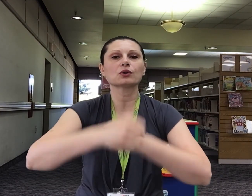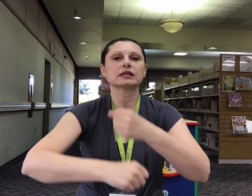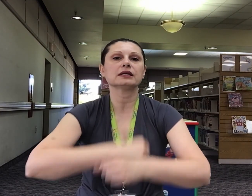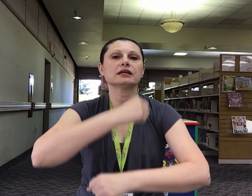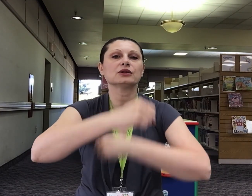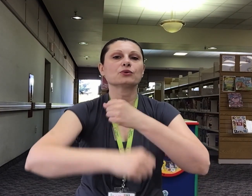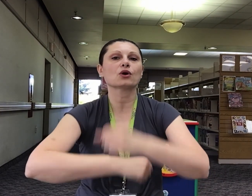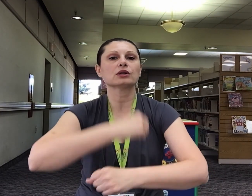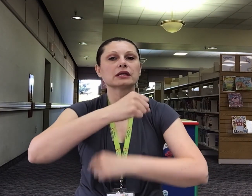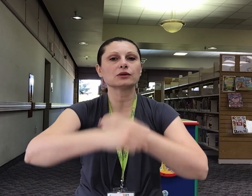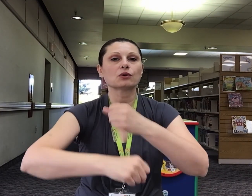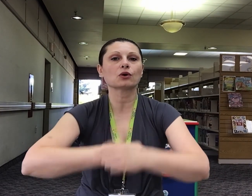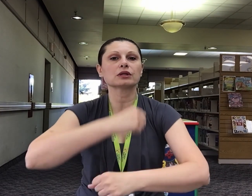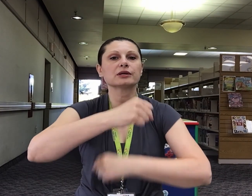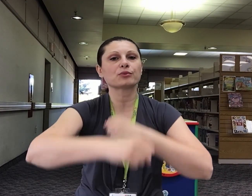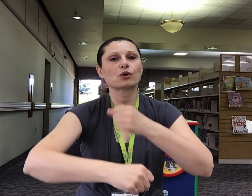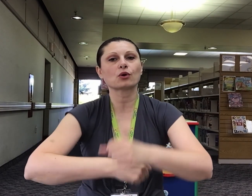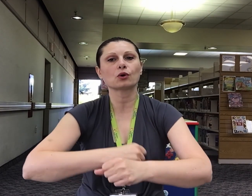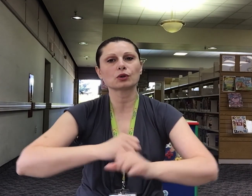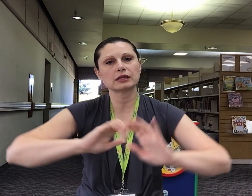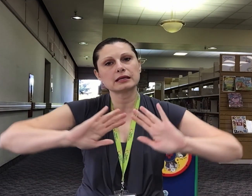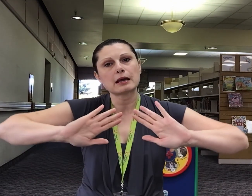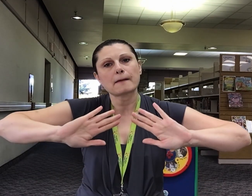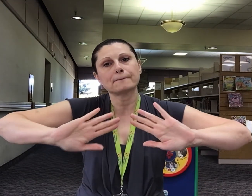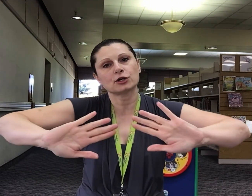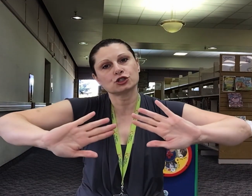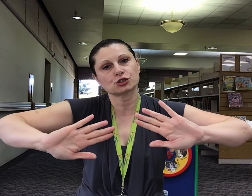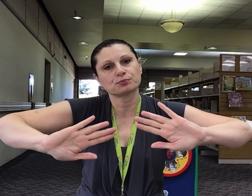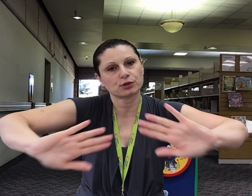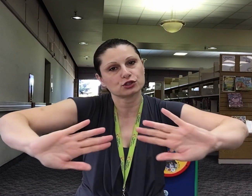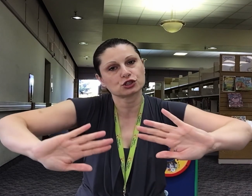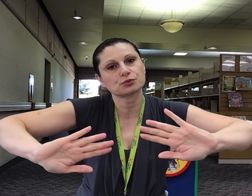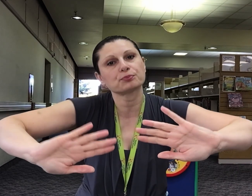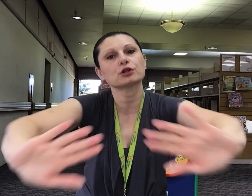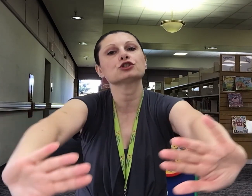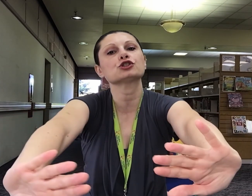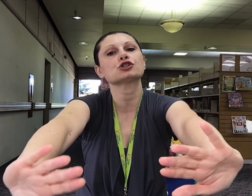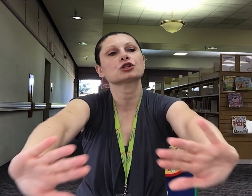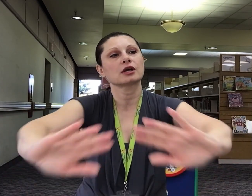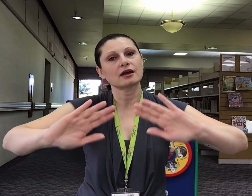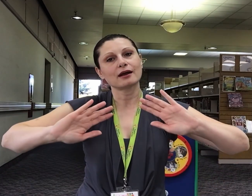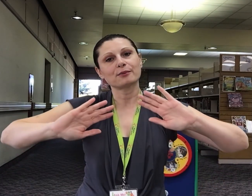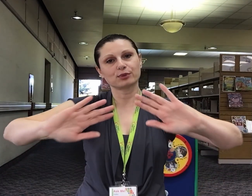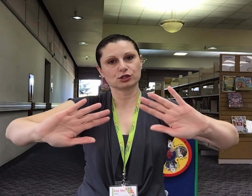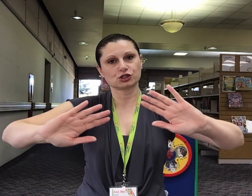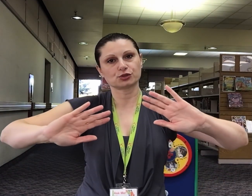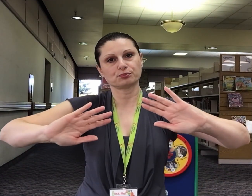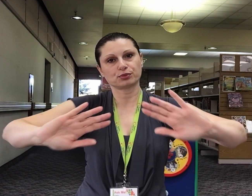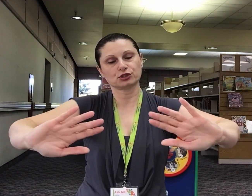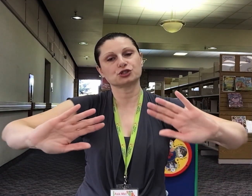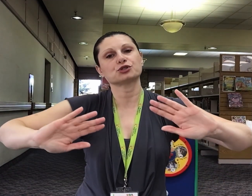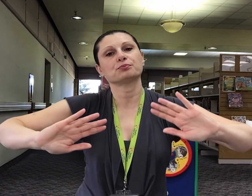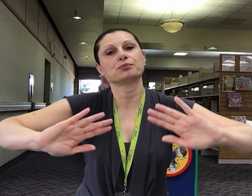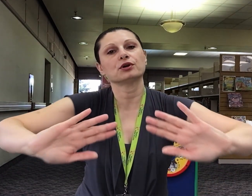Poly, Roly, Roly Poly, push, push, push, push, push,